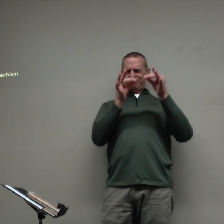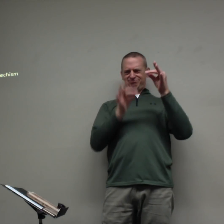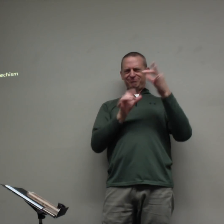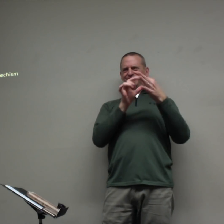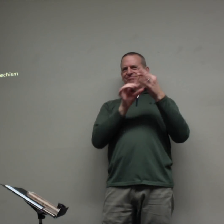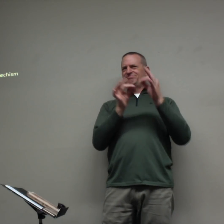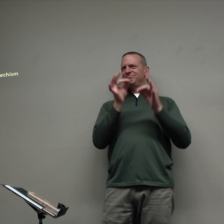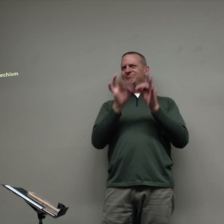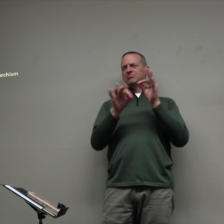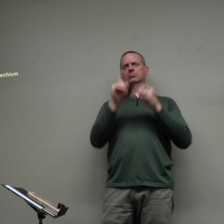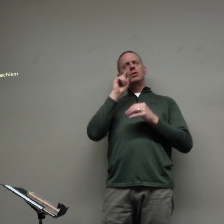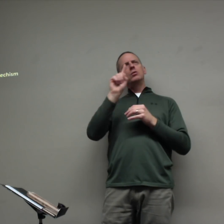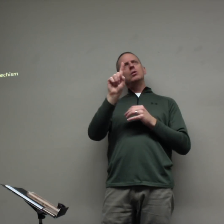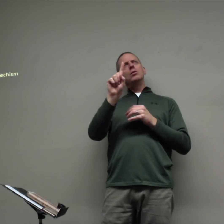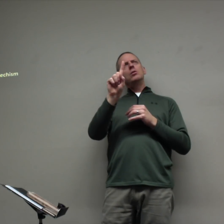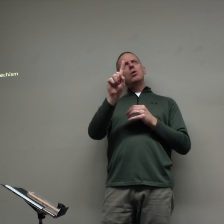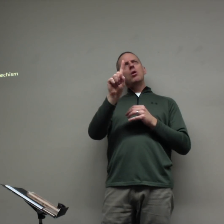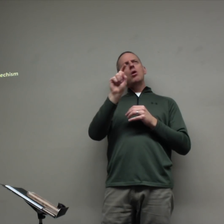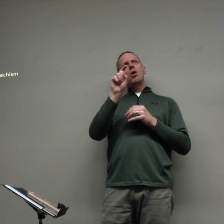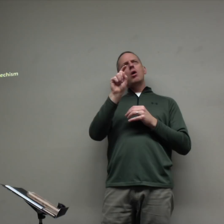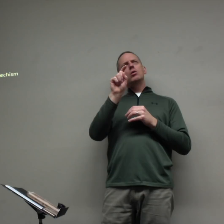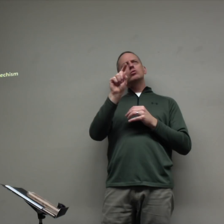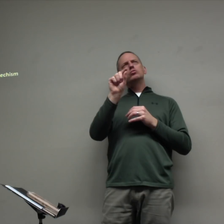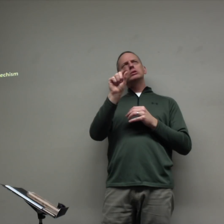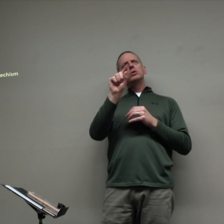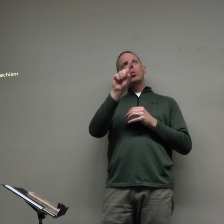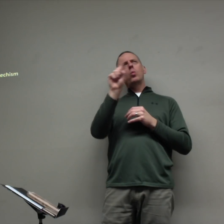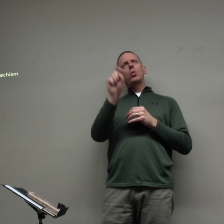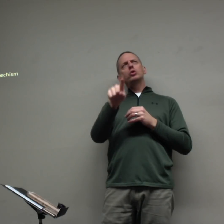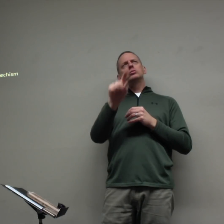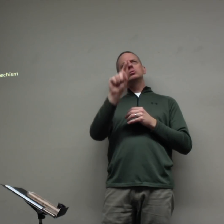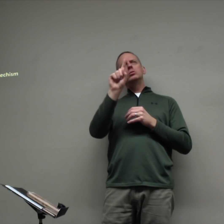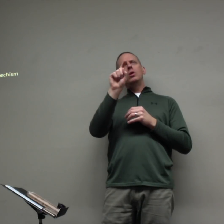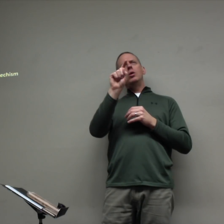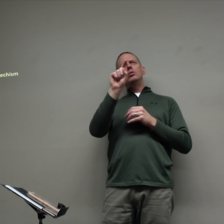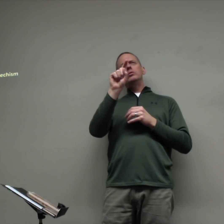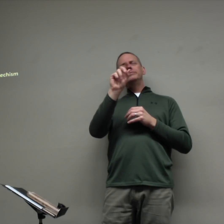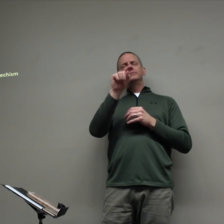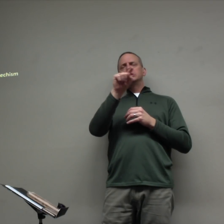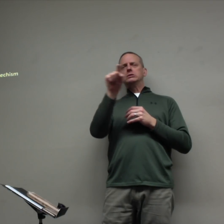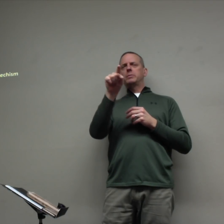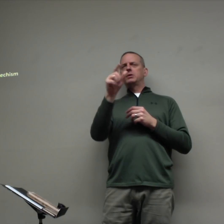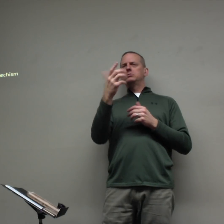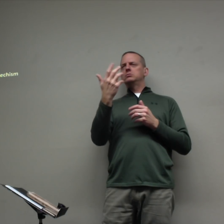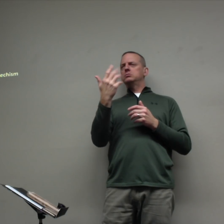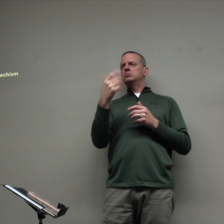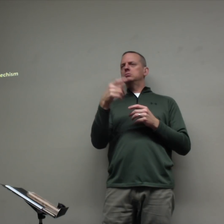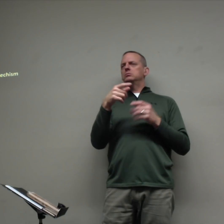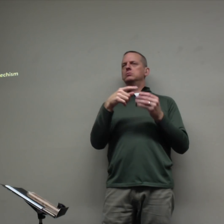churches all study this. I think it's about like 120 questions, something like that.